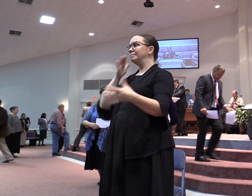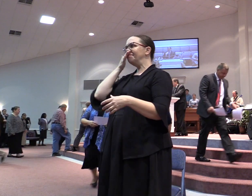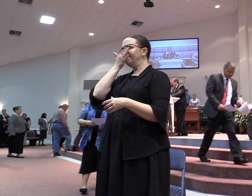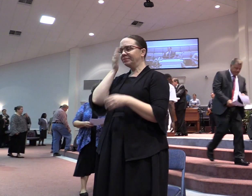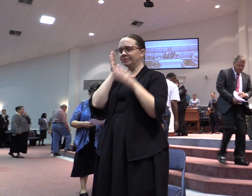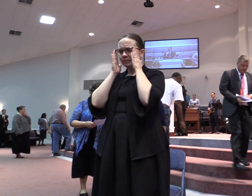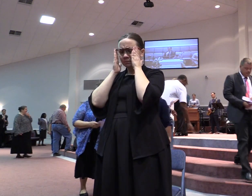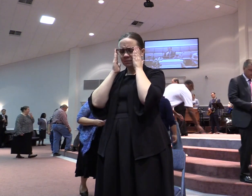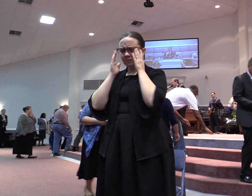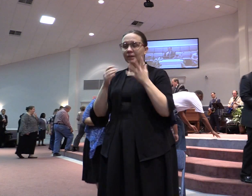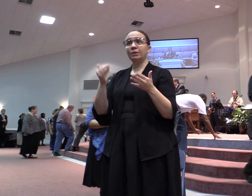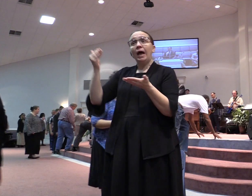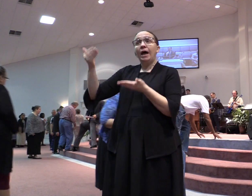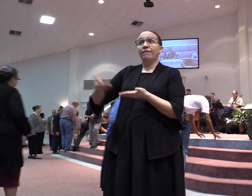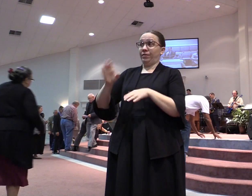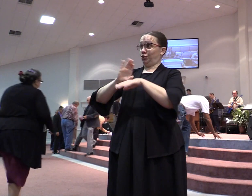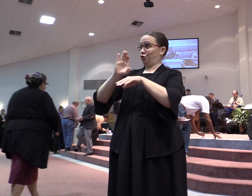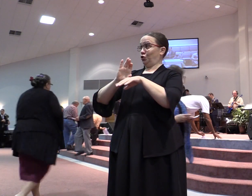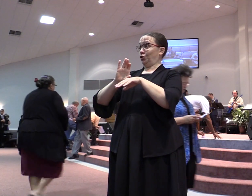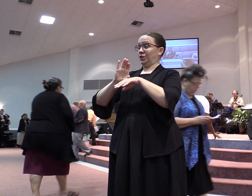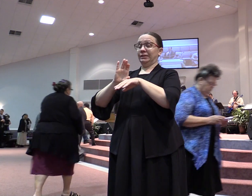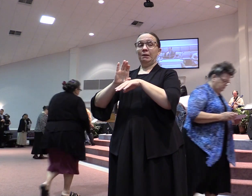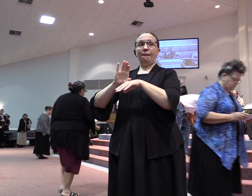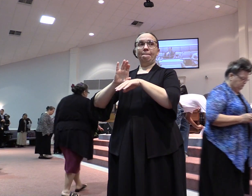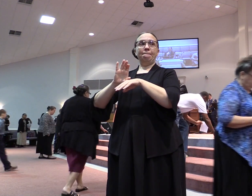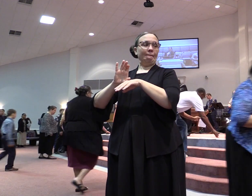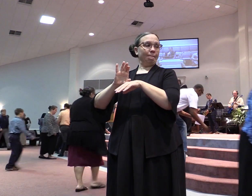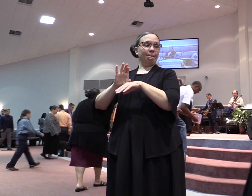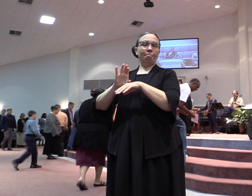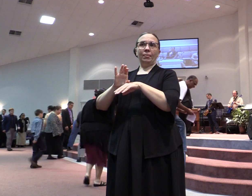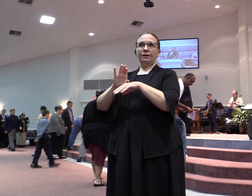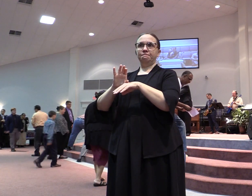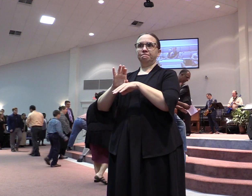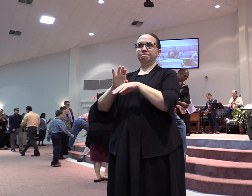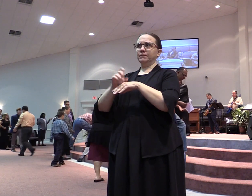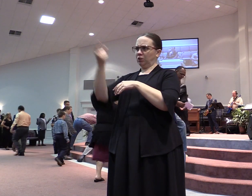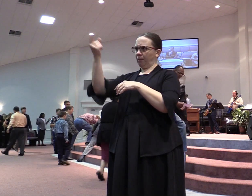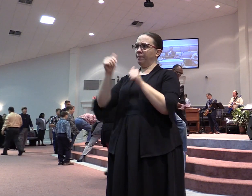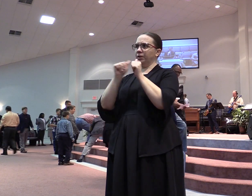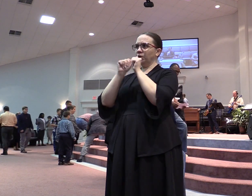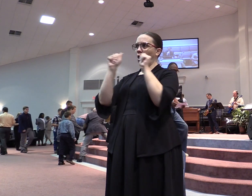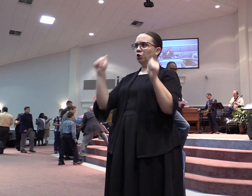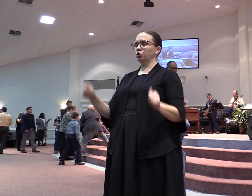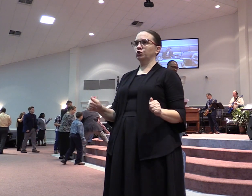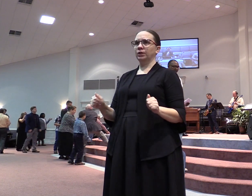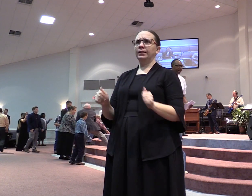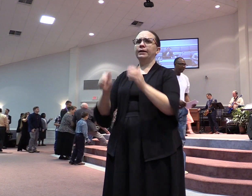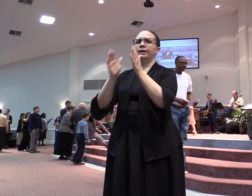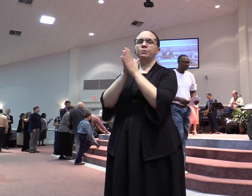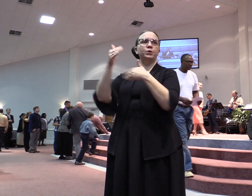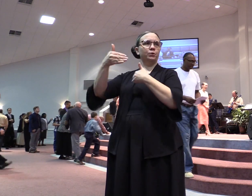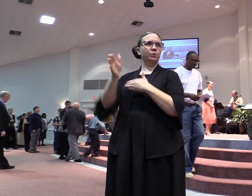As they begin to sing, I'm going to invite this entire church to turn this front into a prayer